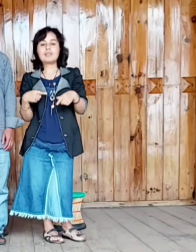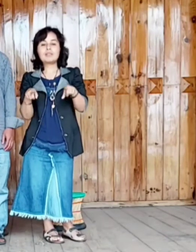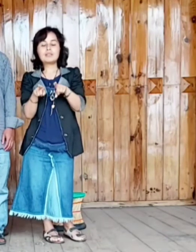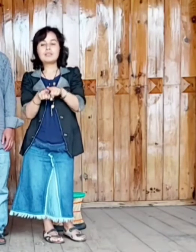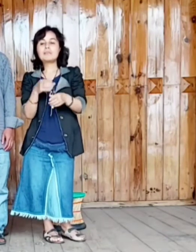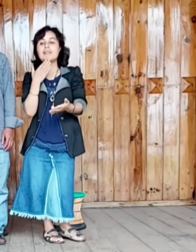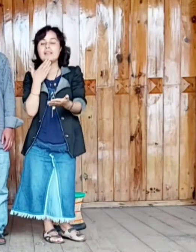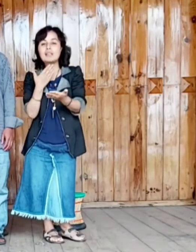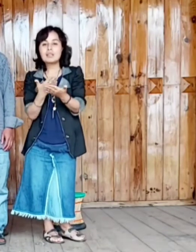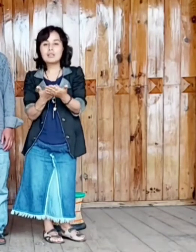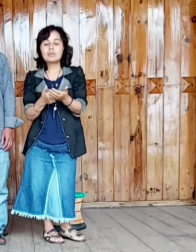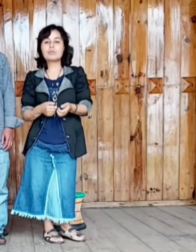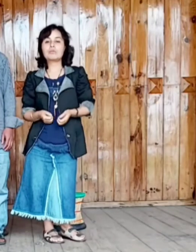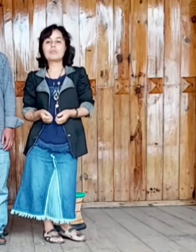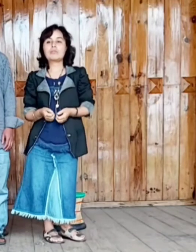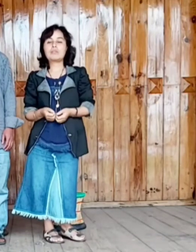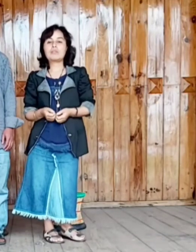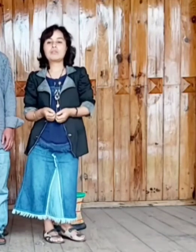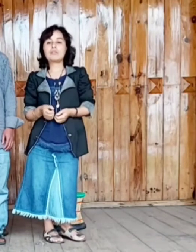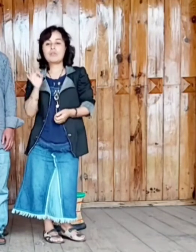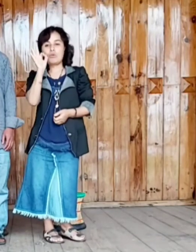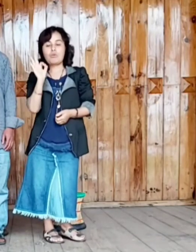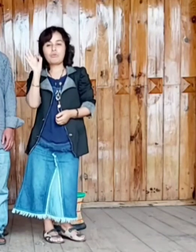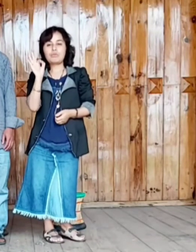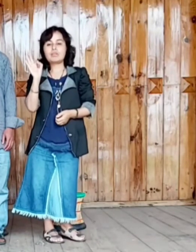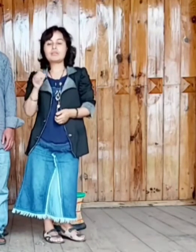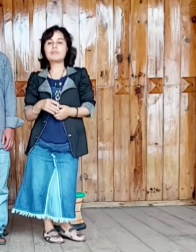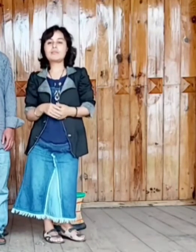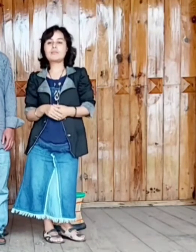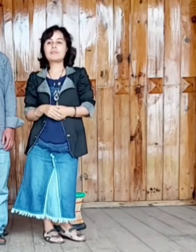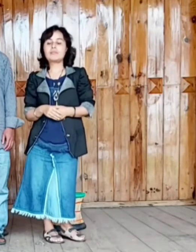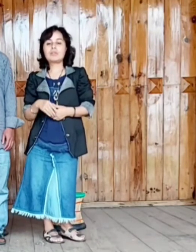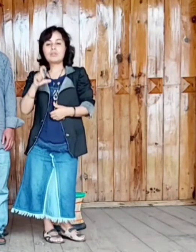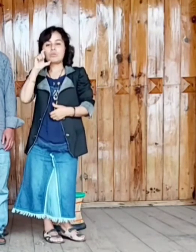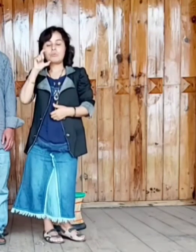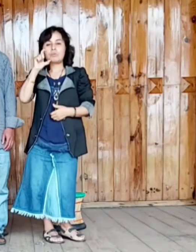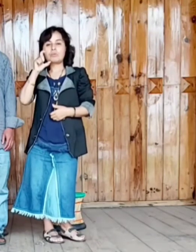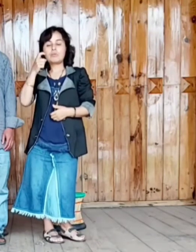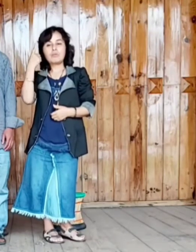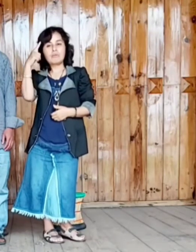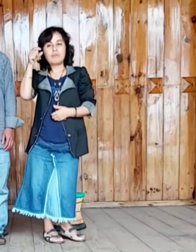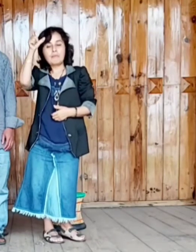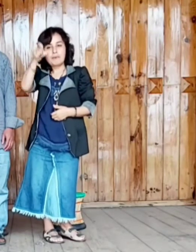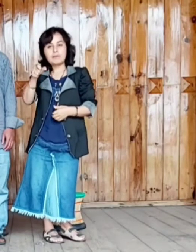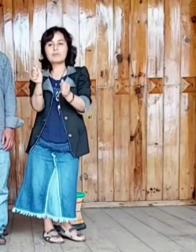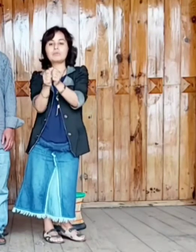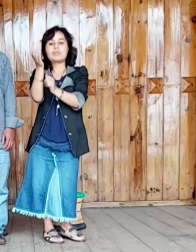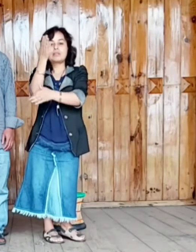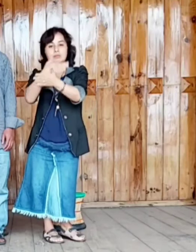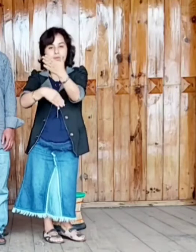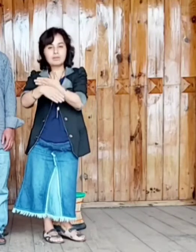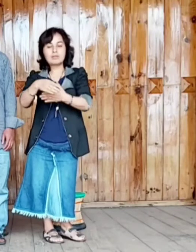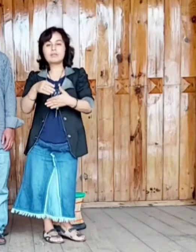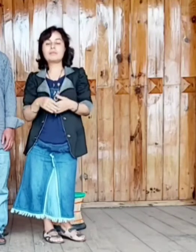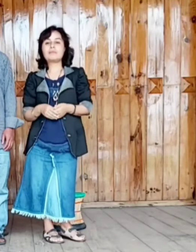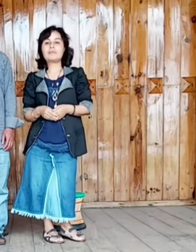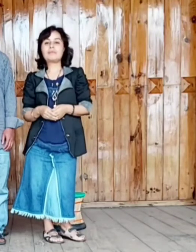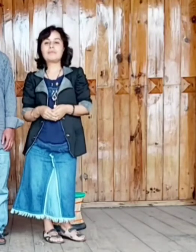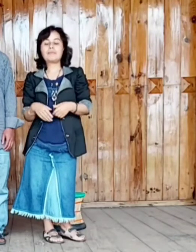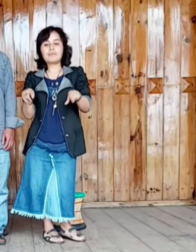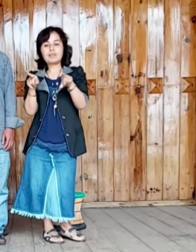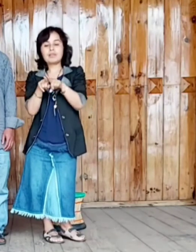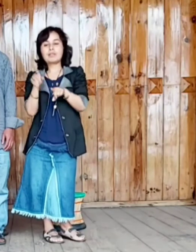I kublay ya ka office yung Commissioner for Persons with Disabilities but